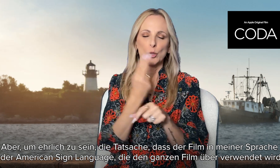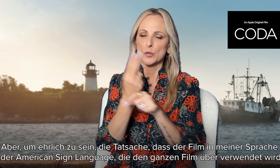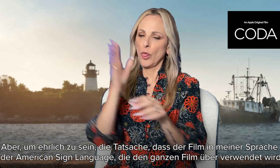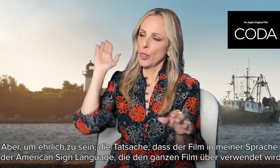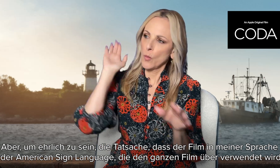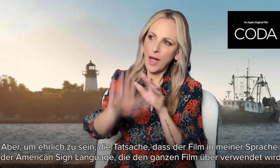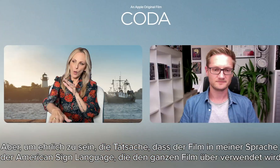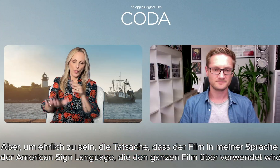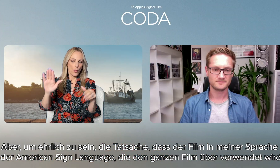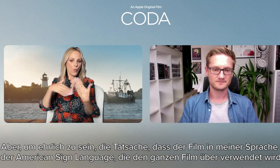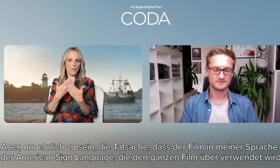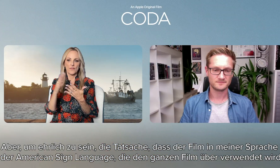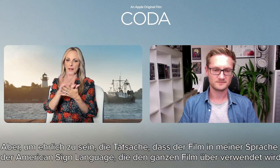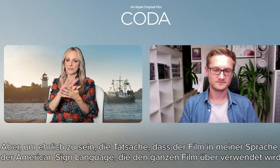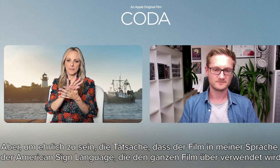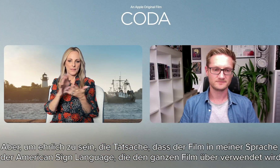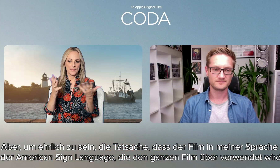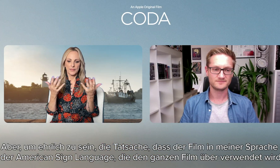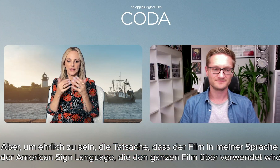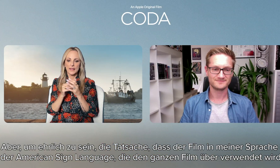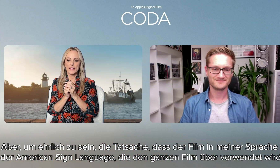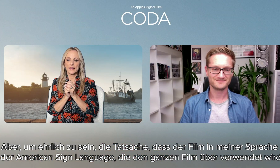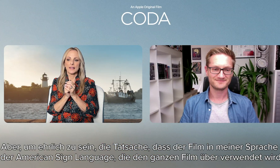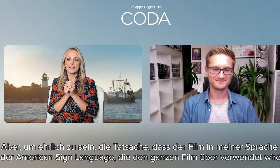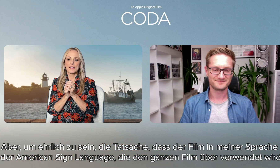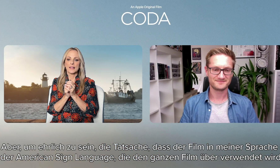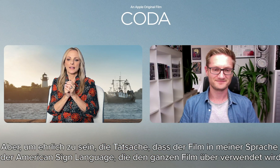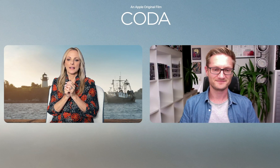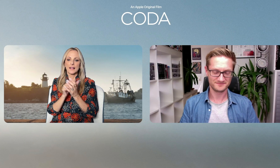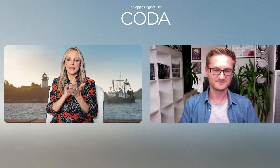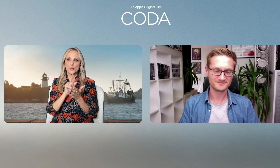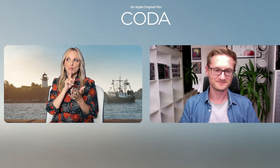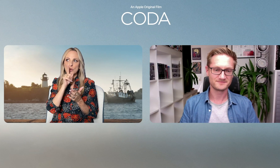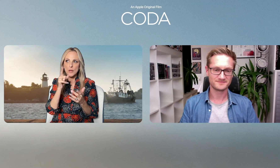Language, which would be used throughout the entire film,